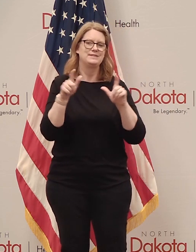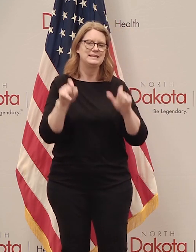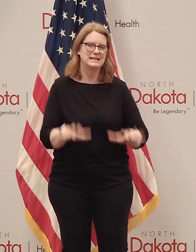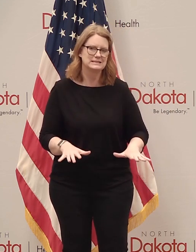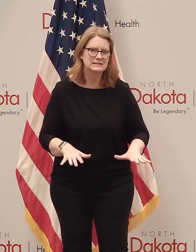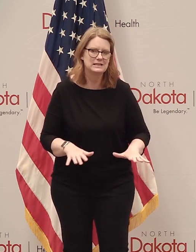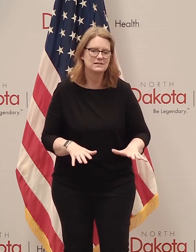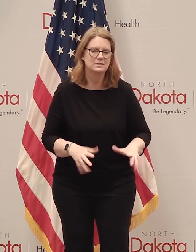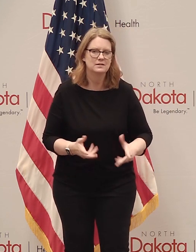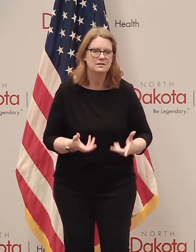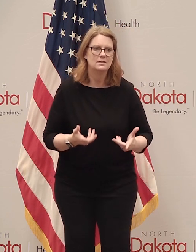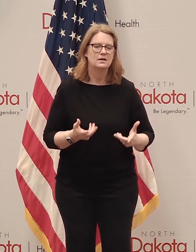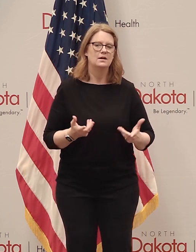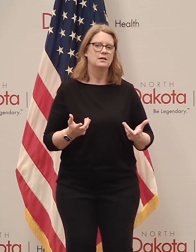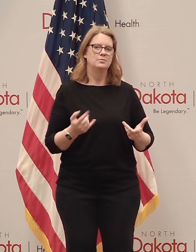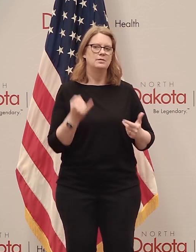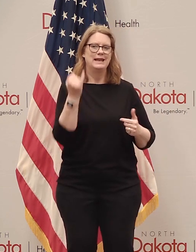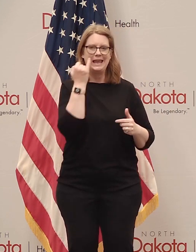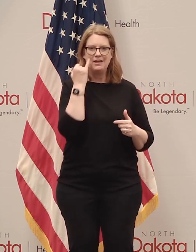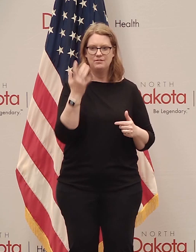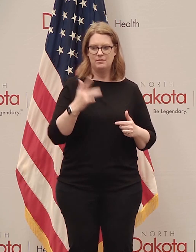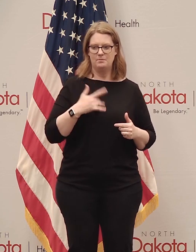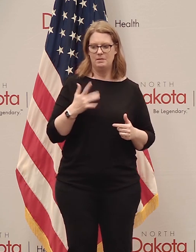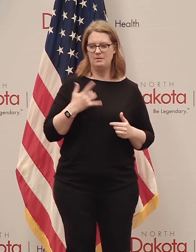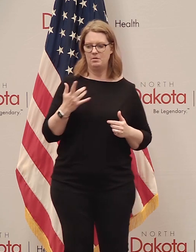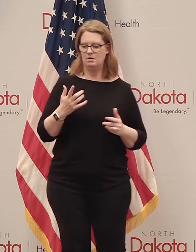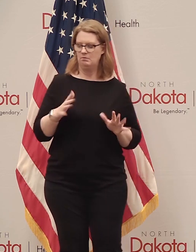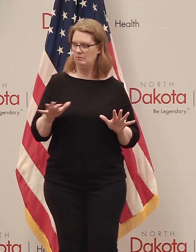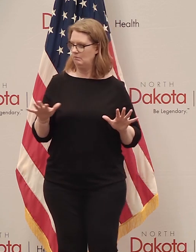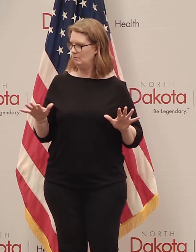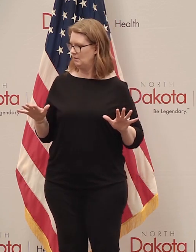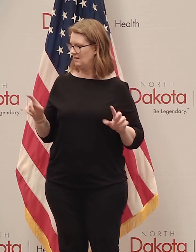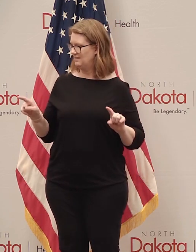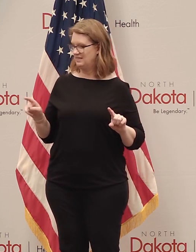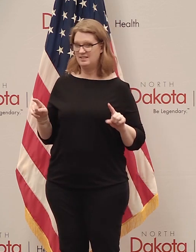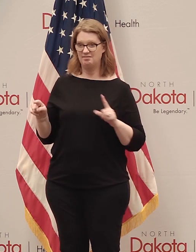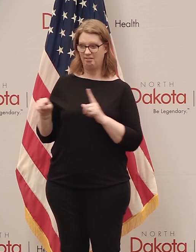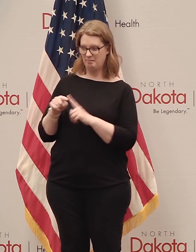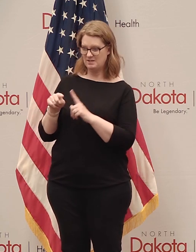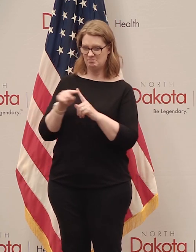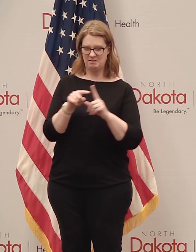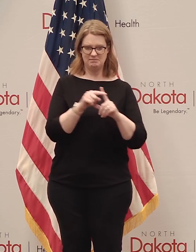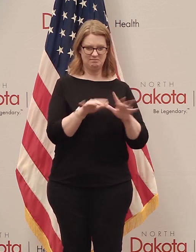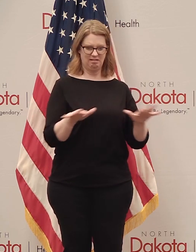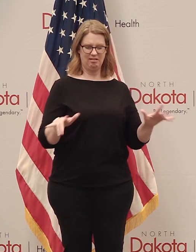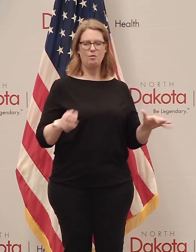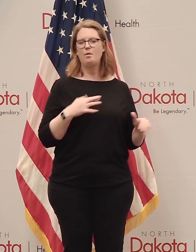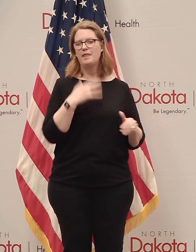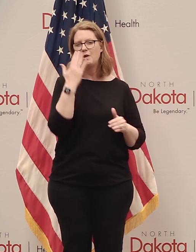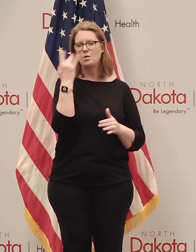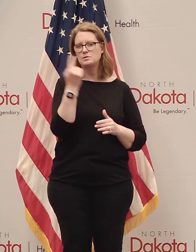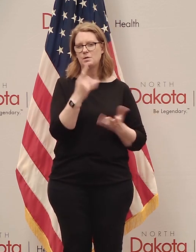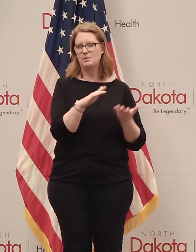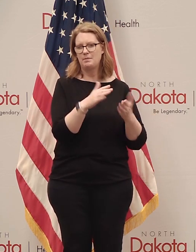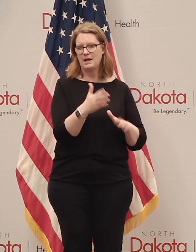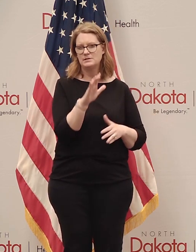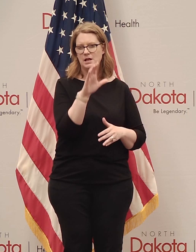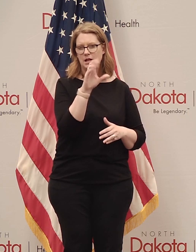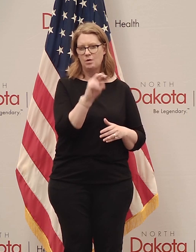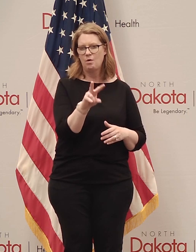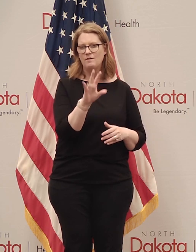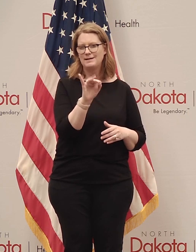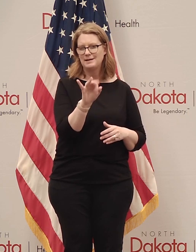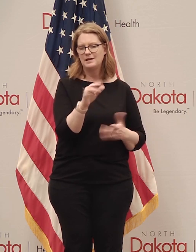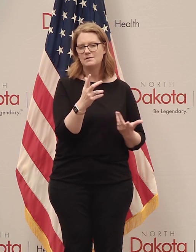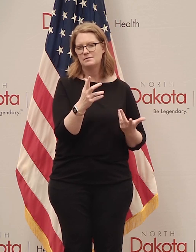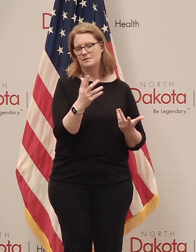people feel they're surrounded by the virus, or if they know people who've passed with COVID-19, they've probably got greater